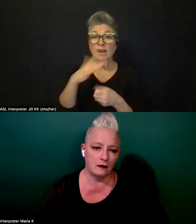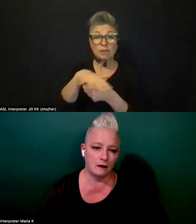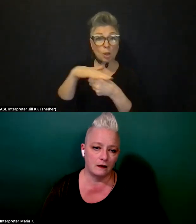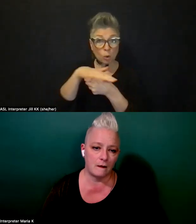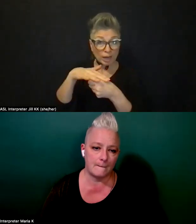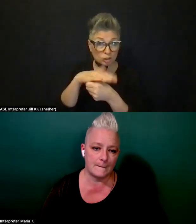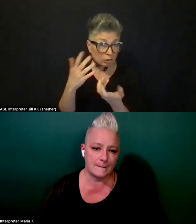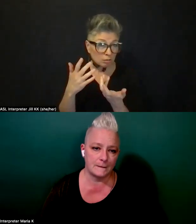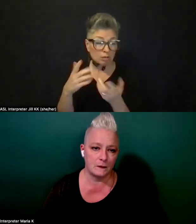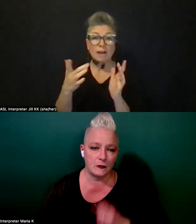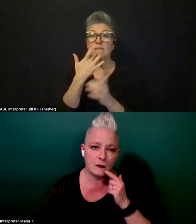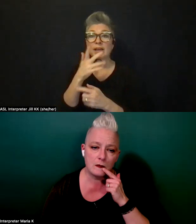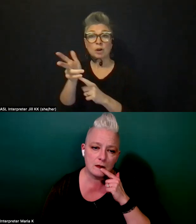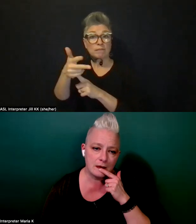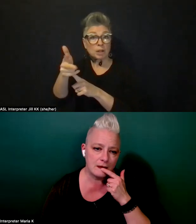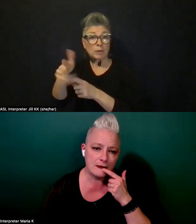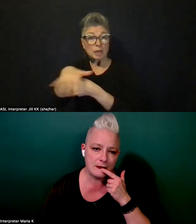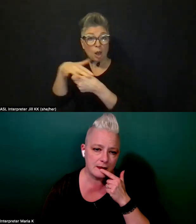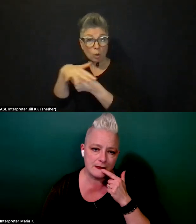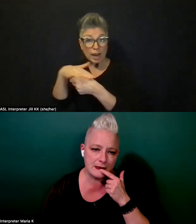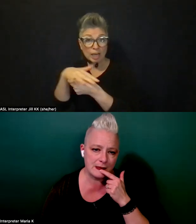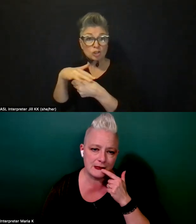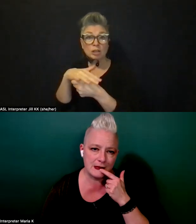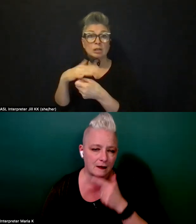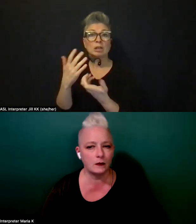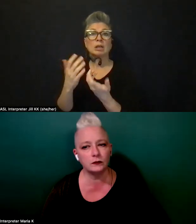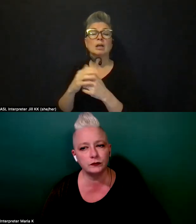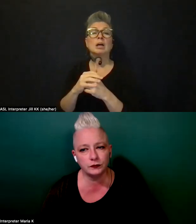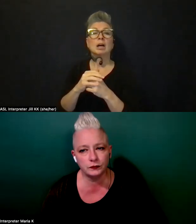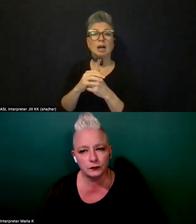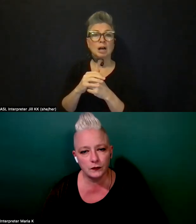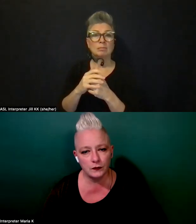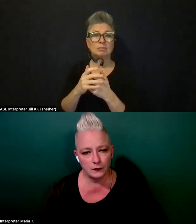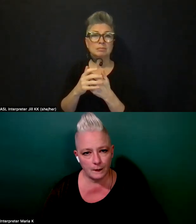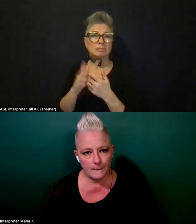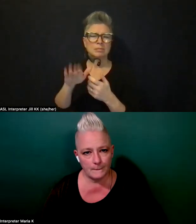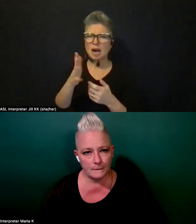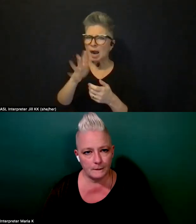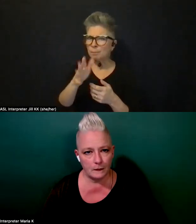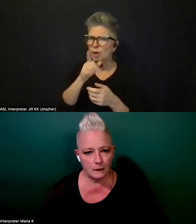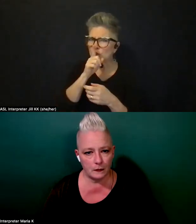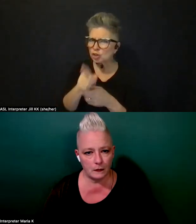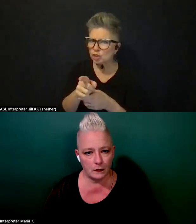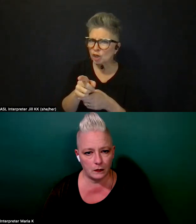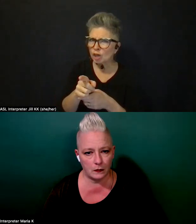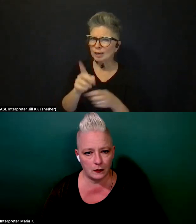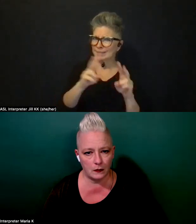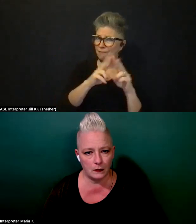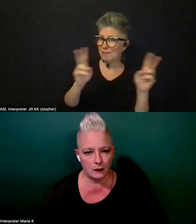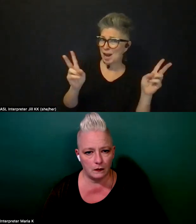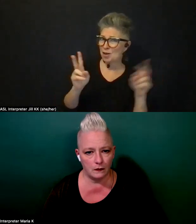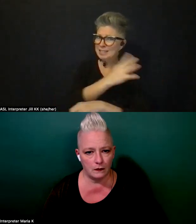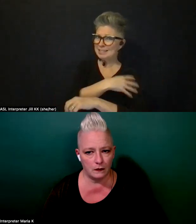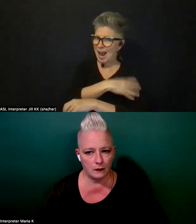that would you able, if you have a favorite location, whatever movie you did, I'm pretty sure it's been Scottish Christmas because you get to go